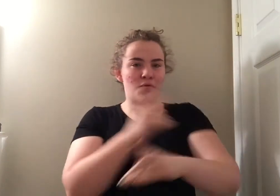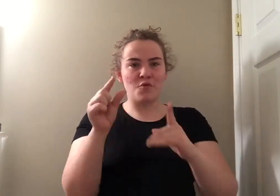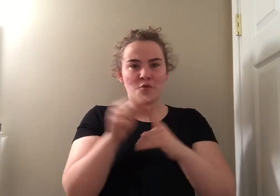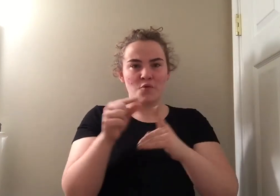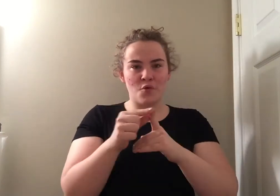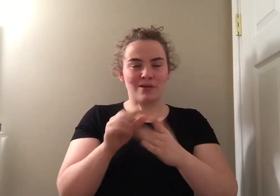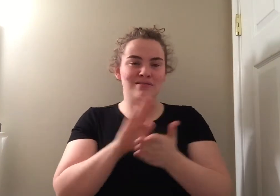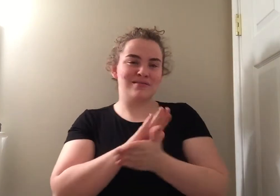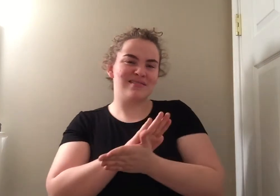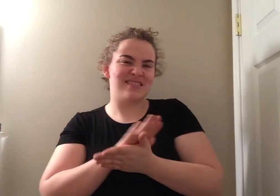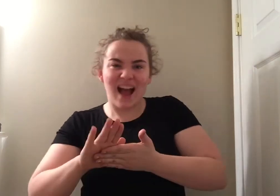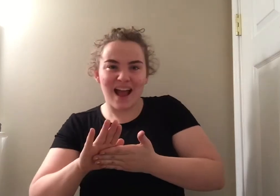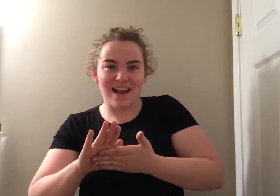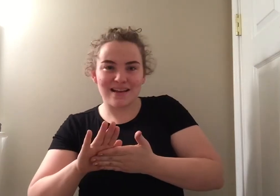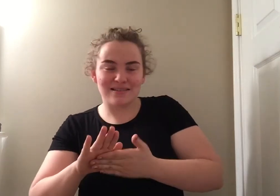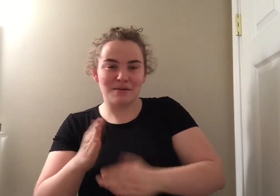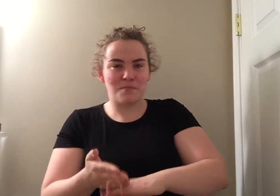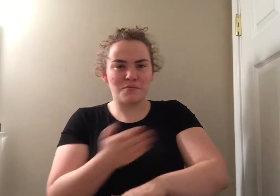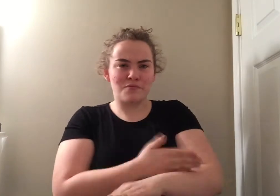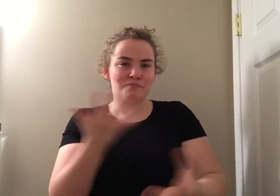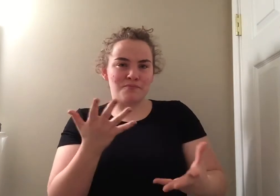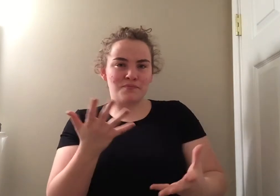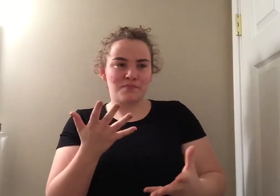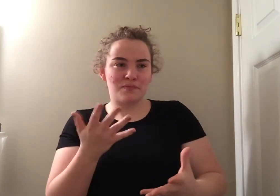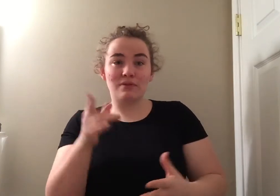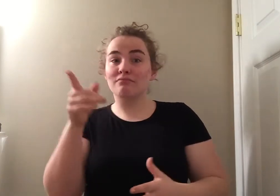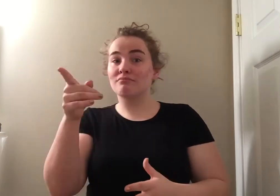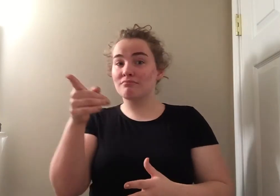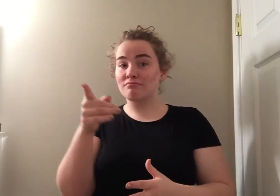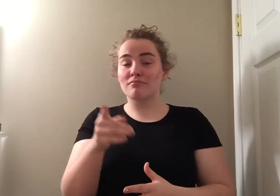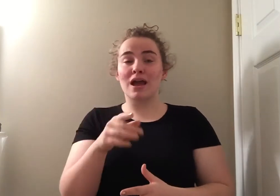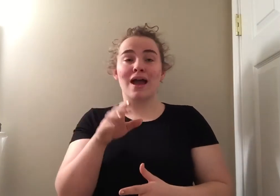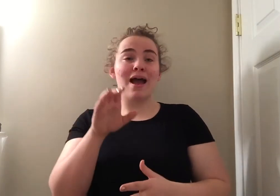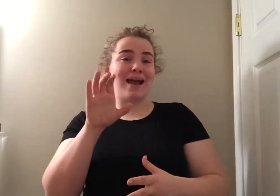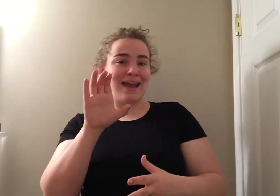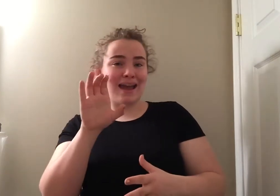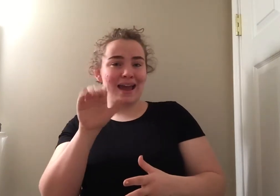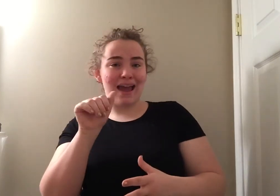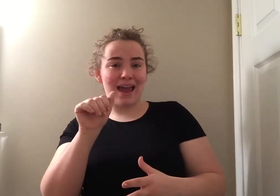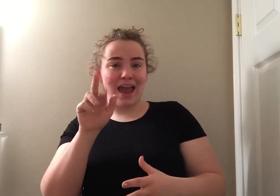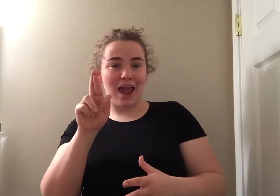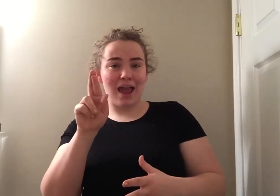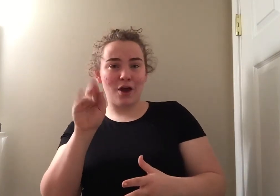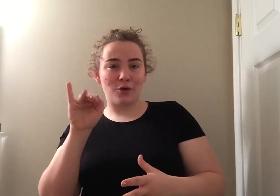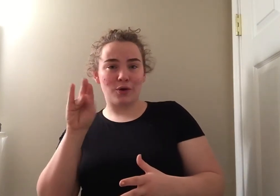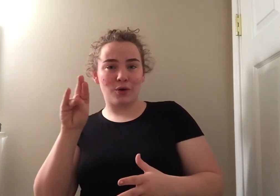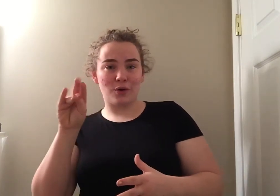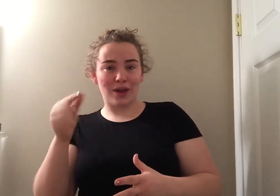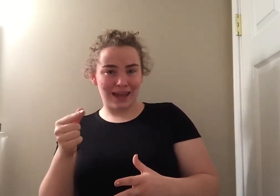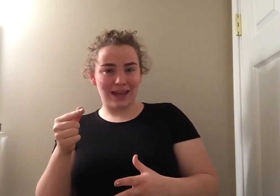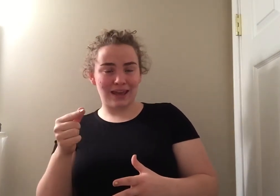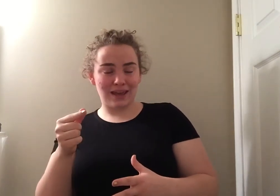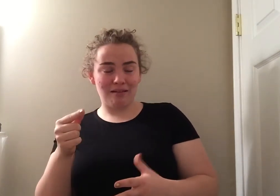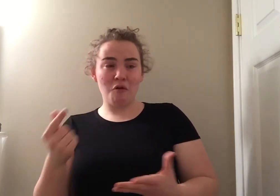right? Ayana, what do you think? Caring. Caring. I like caring. What else? I agree. London? Loving.